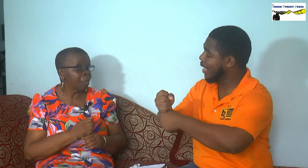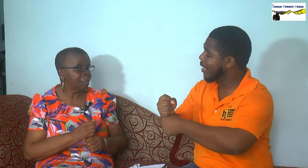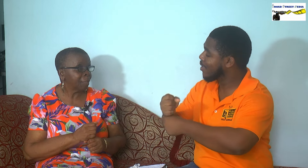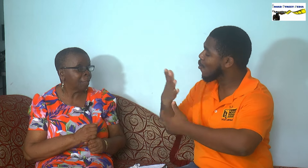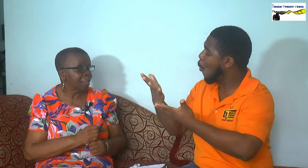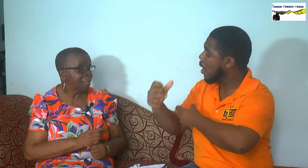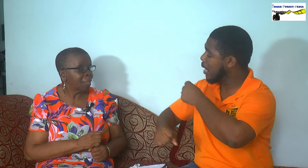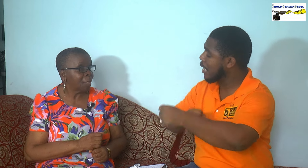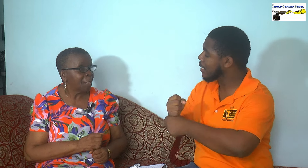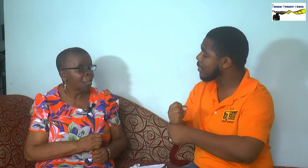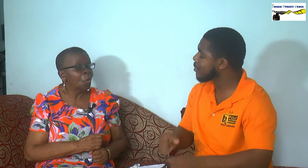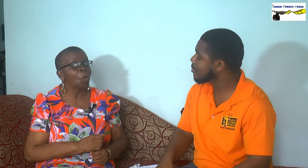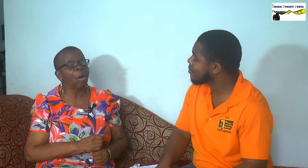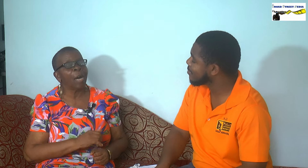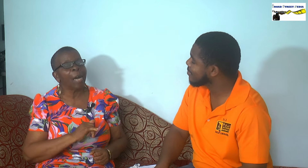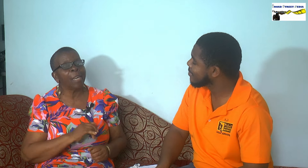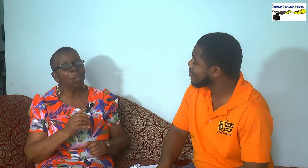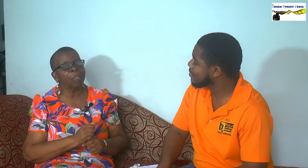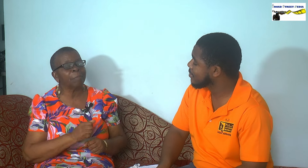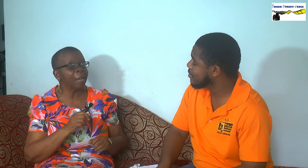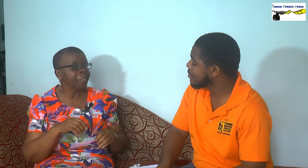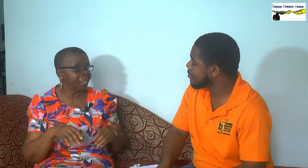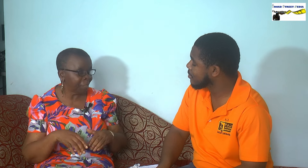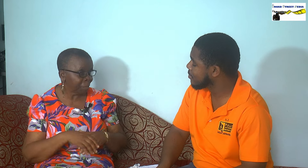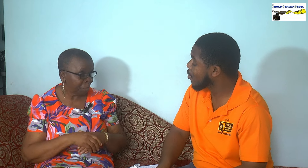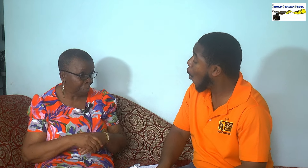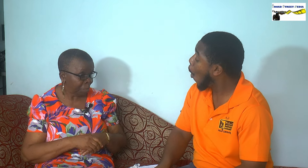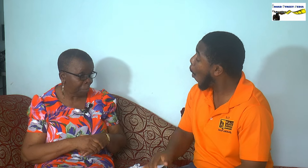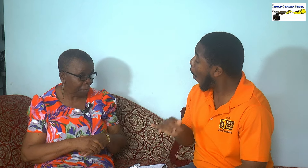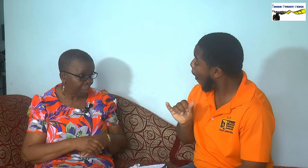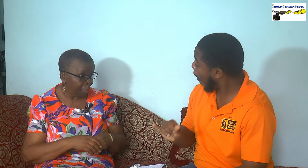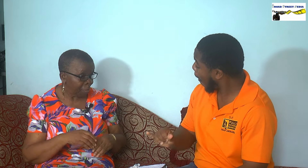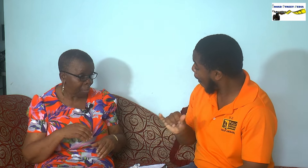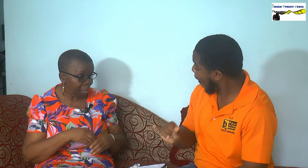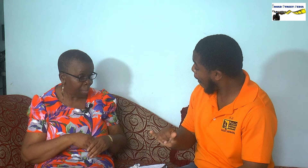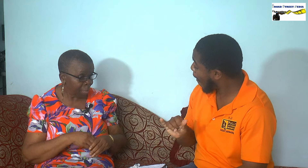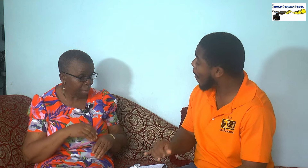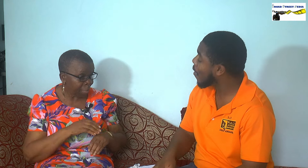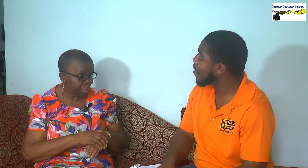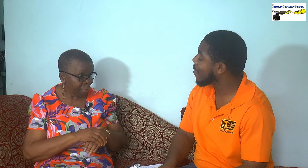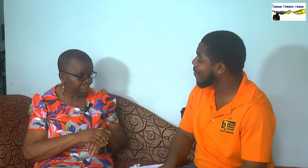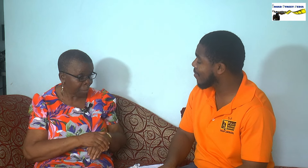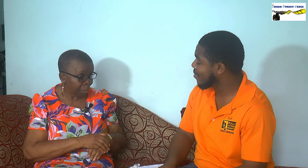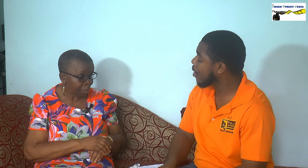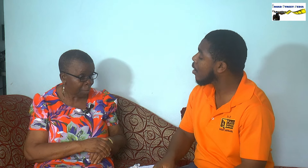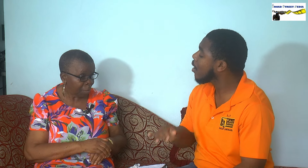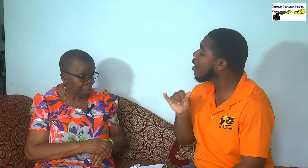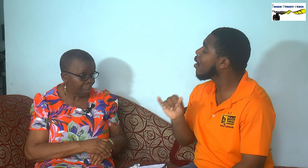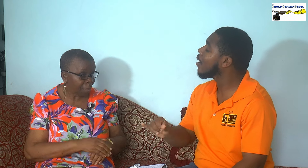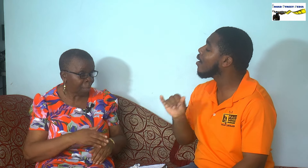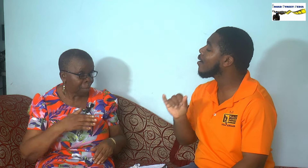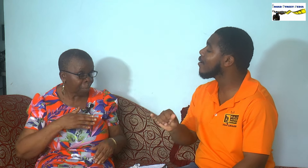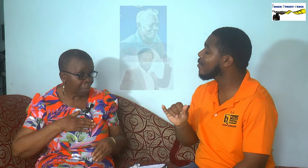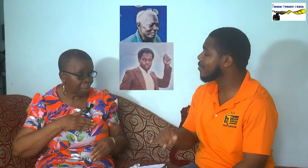And what year? I got married in England. Okay.